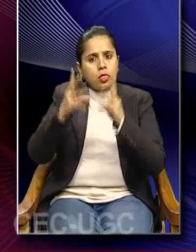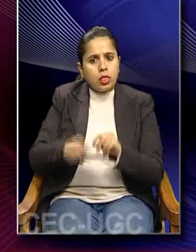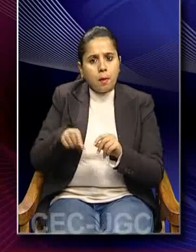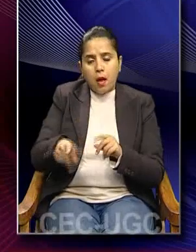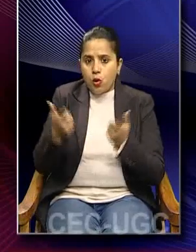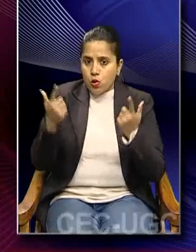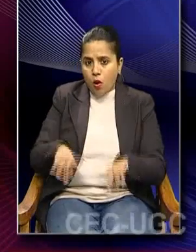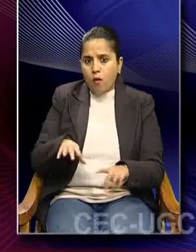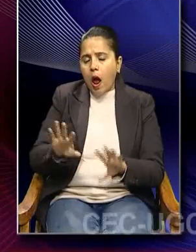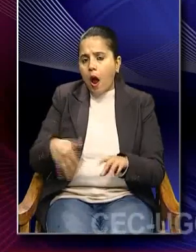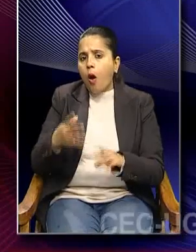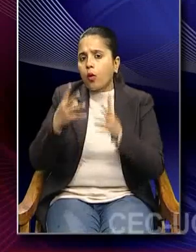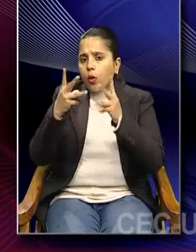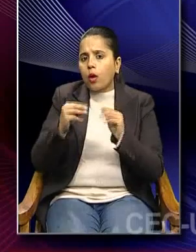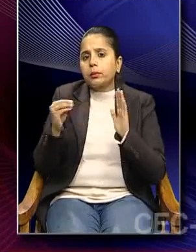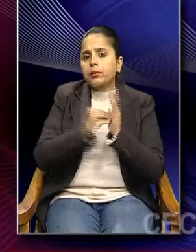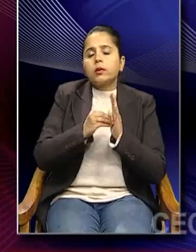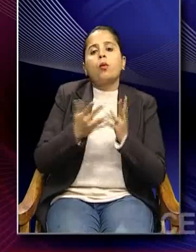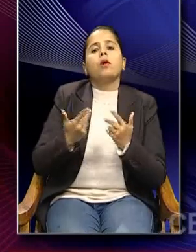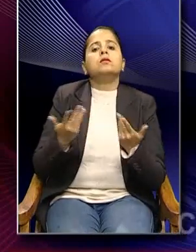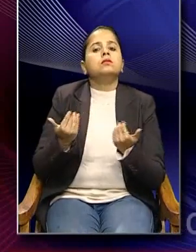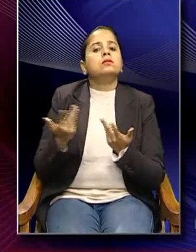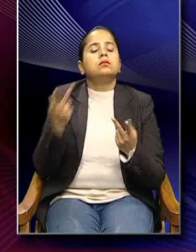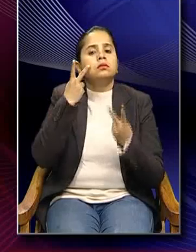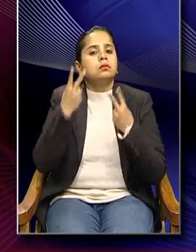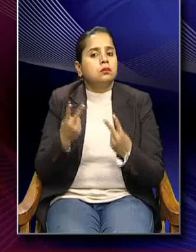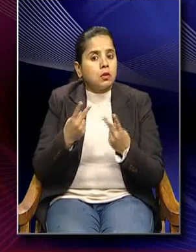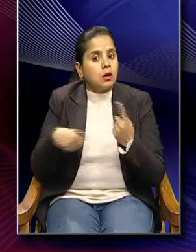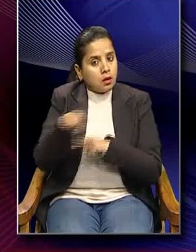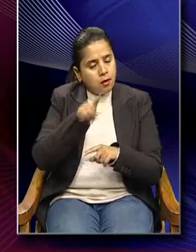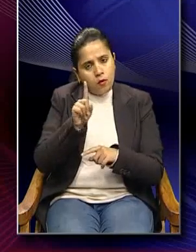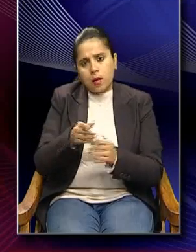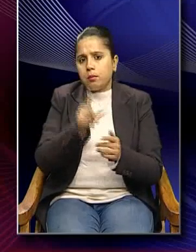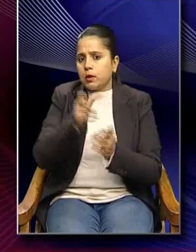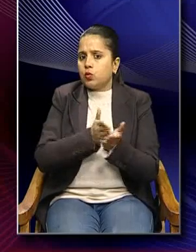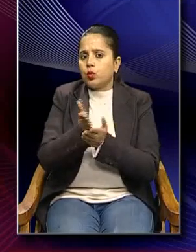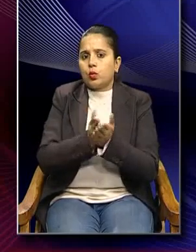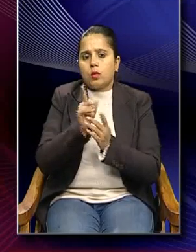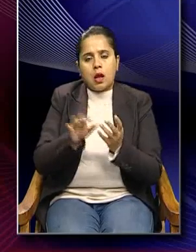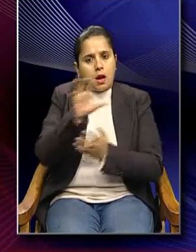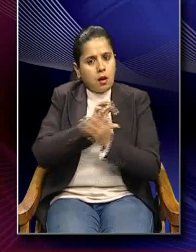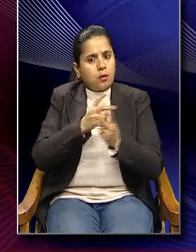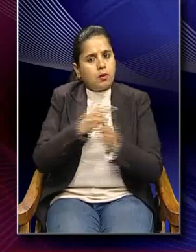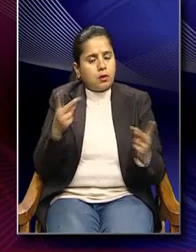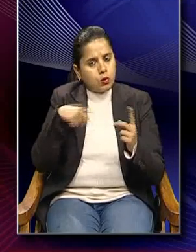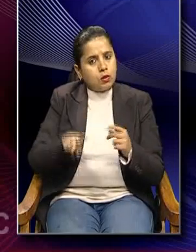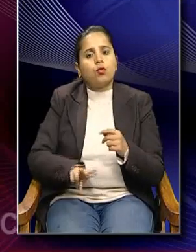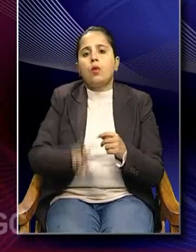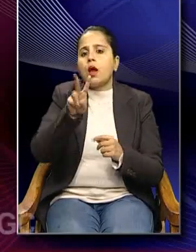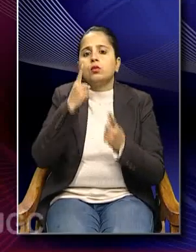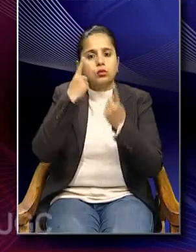damage, that is definitely ambiguous. So one has to have a vague or ambiguous kind of a